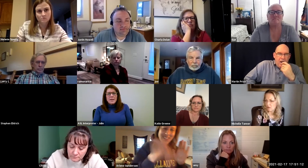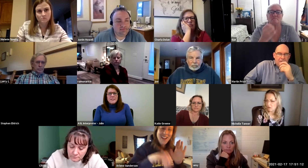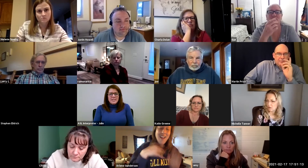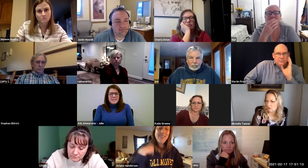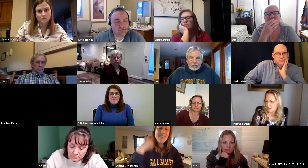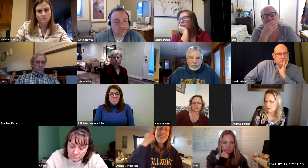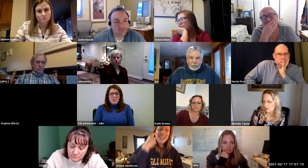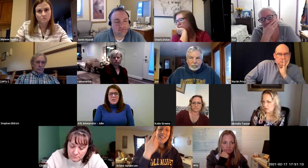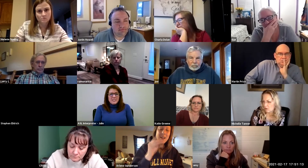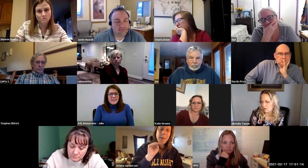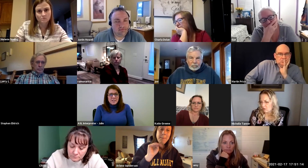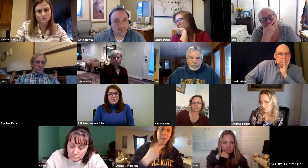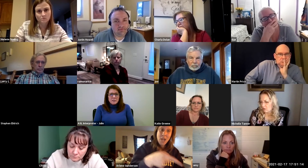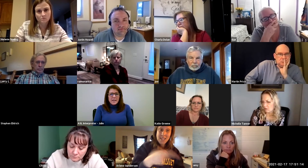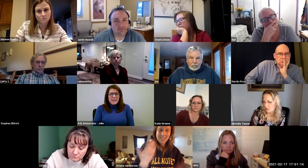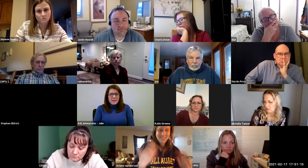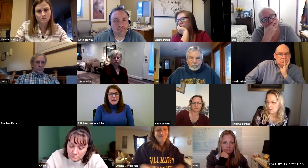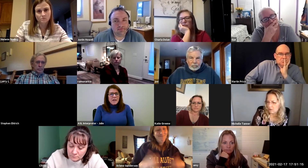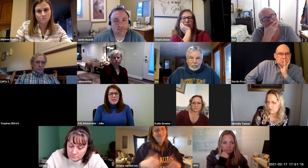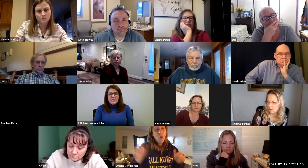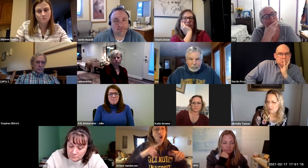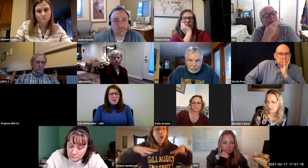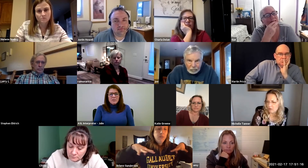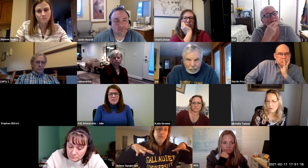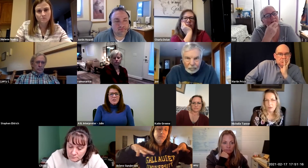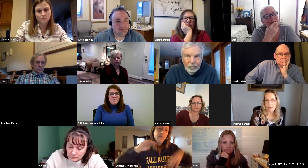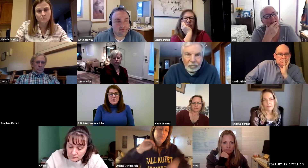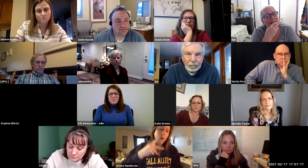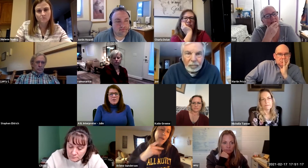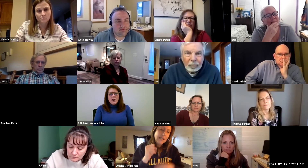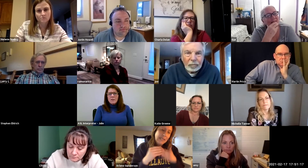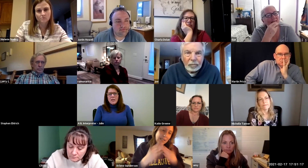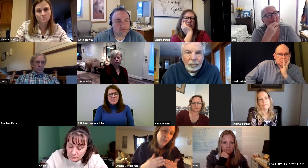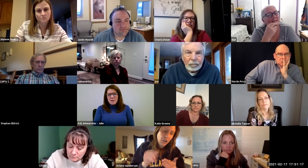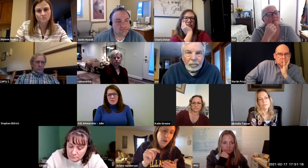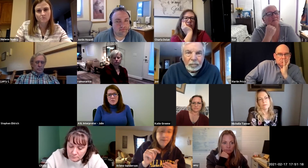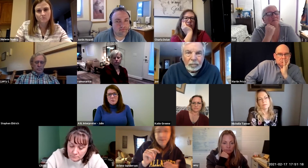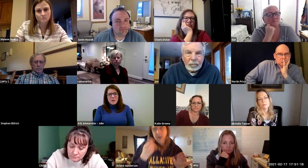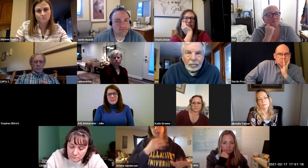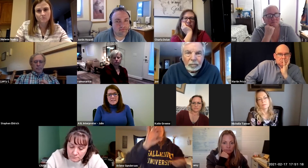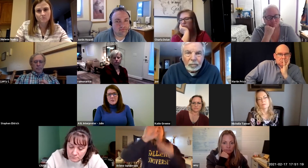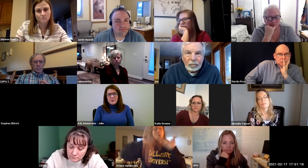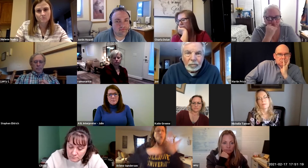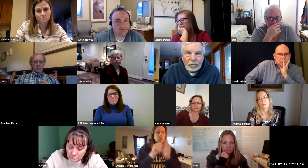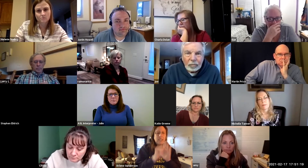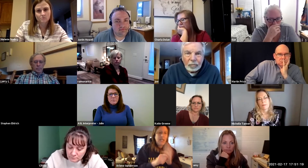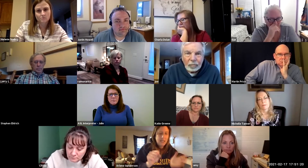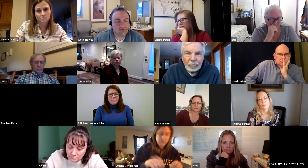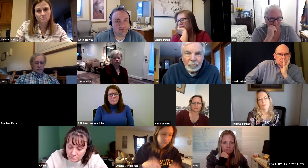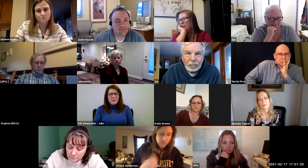But what is the example, and what does that need to look like? And I think, Martin, all eyes are on you as a leader.